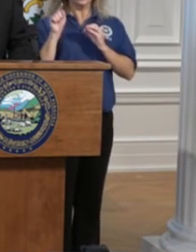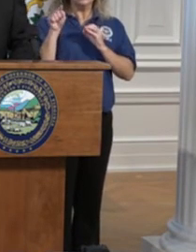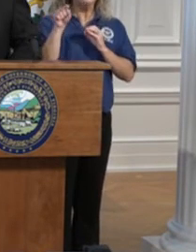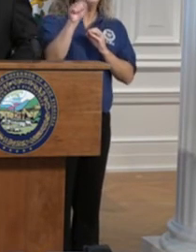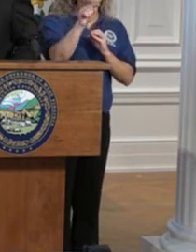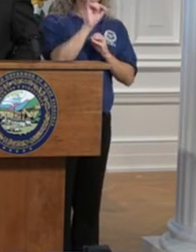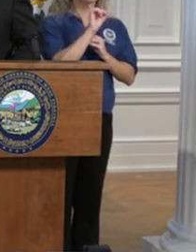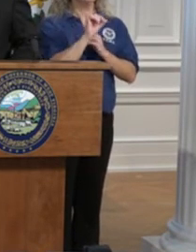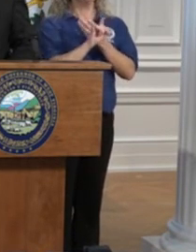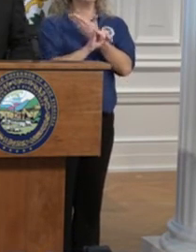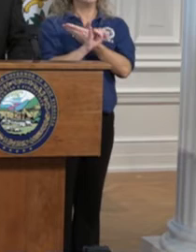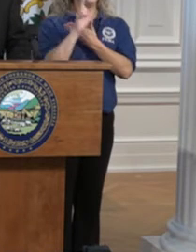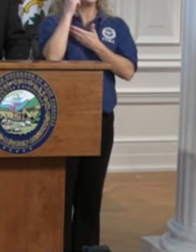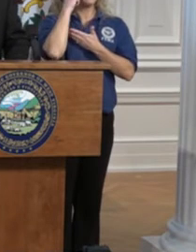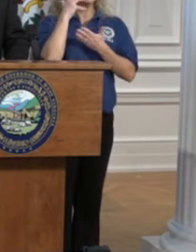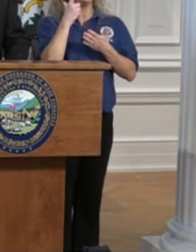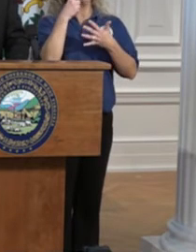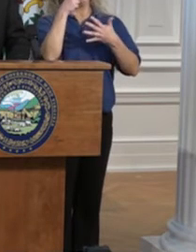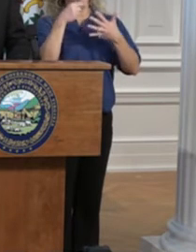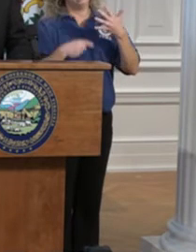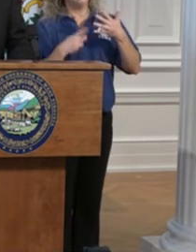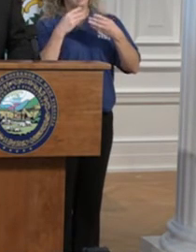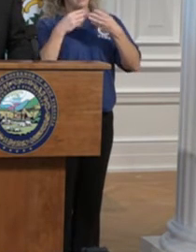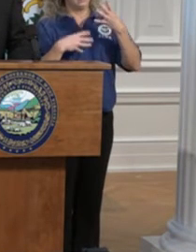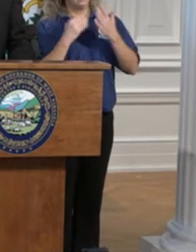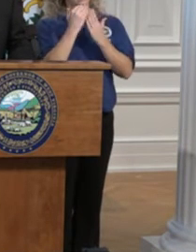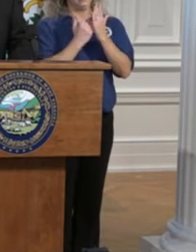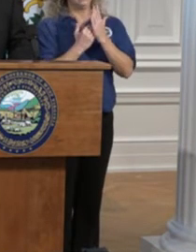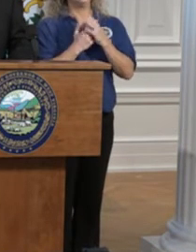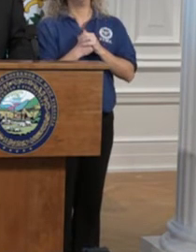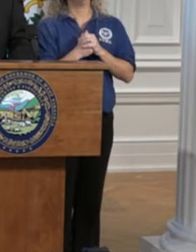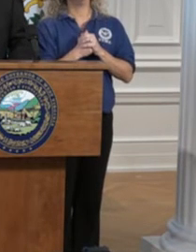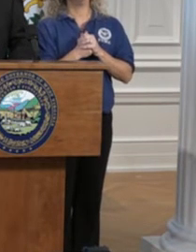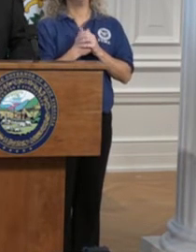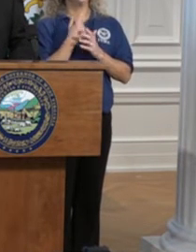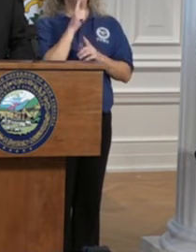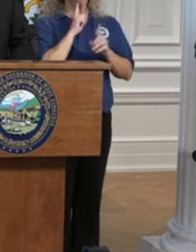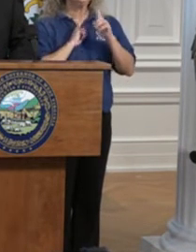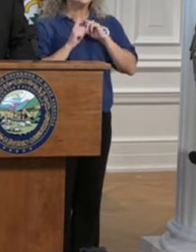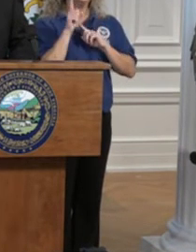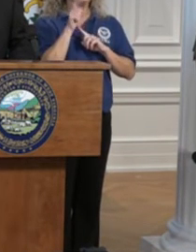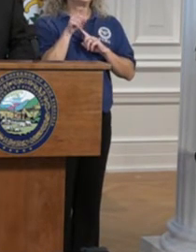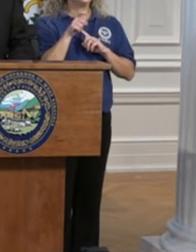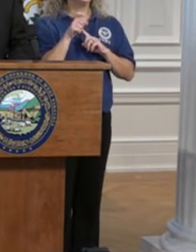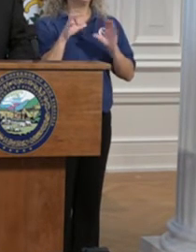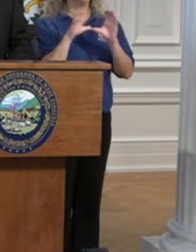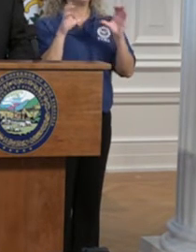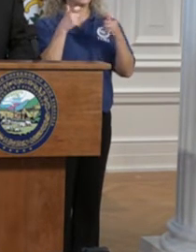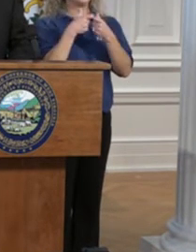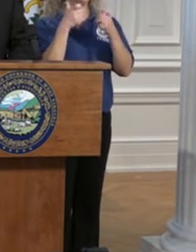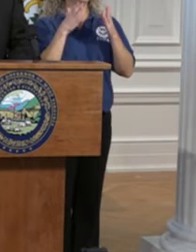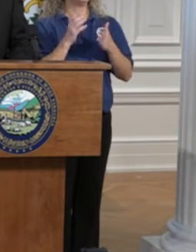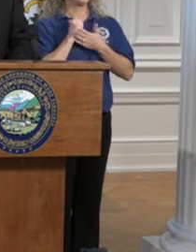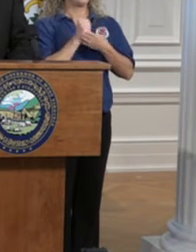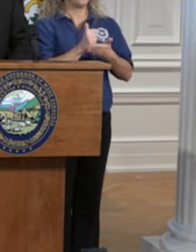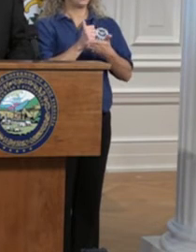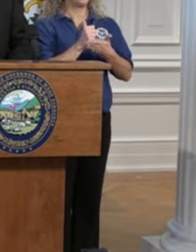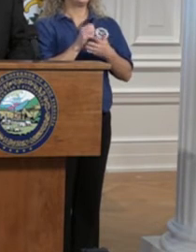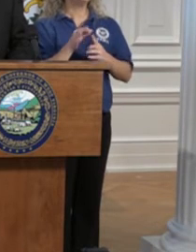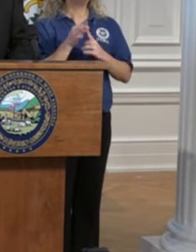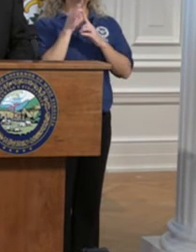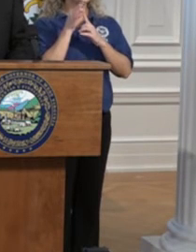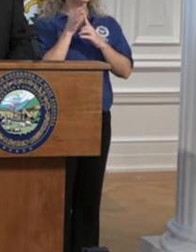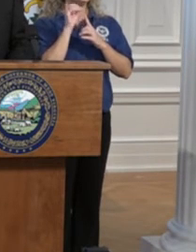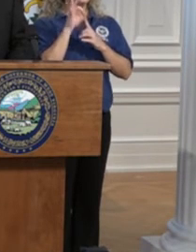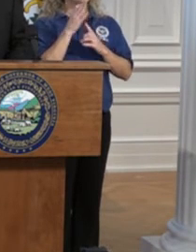organizations such as the governor has mentioned, and we desperately are in need of certified electricians to help this,